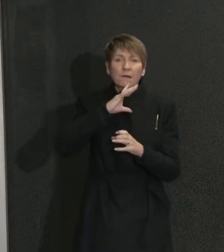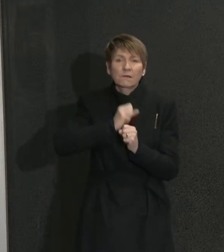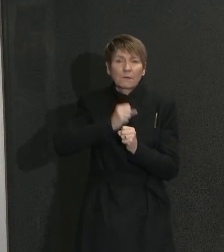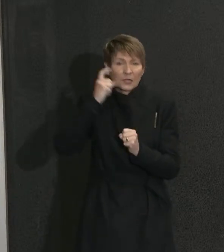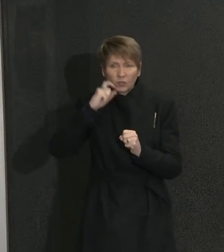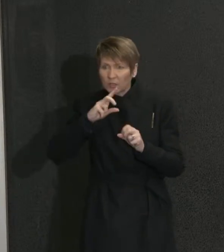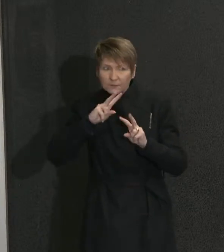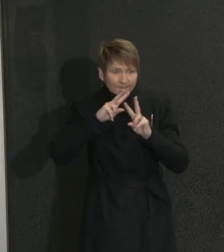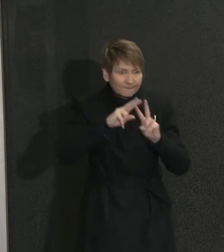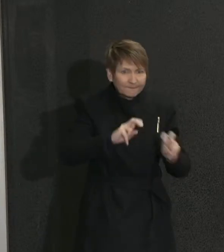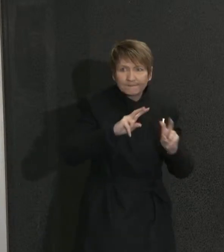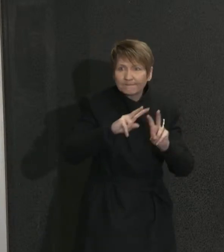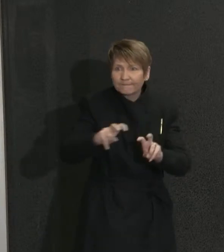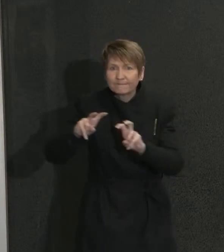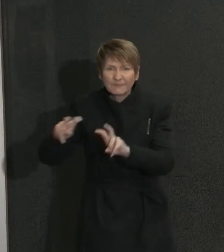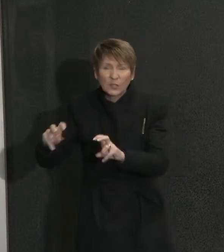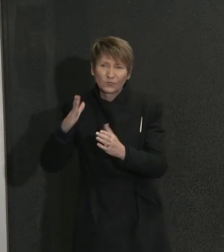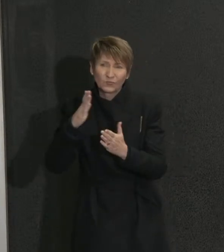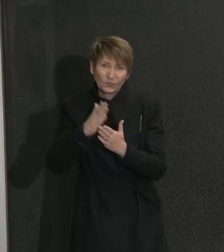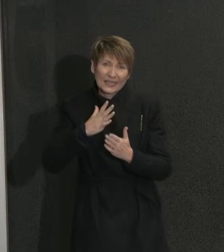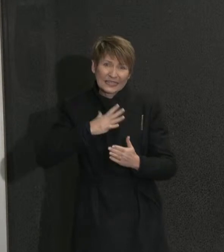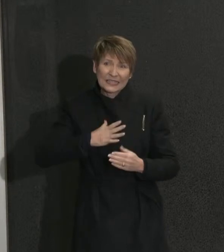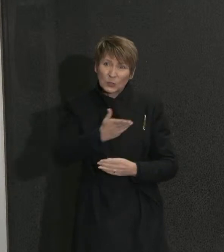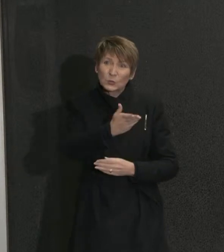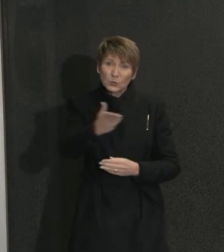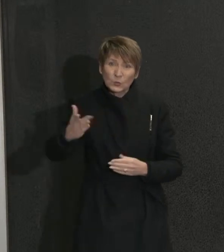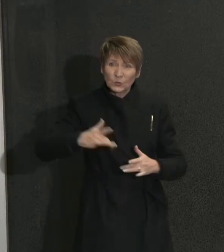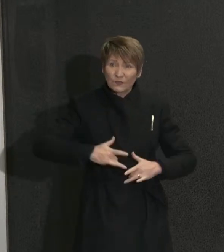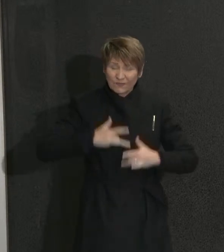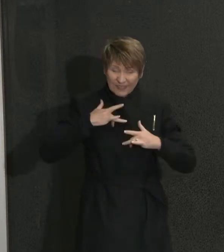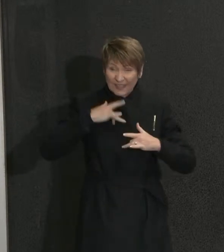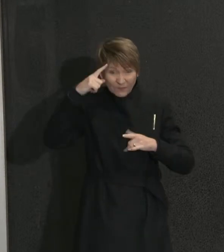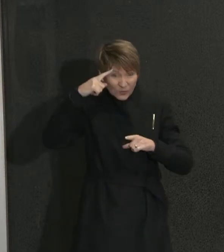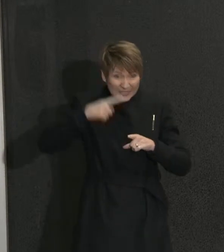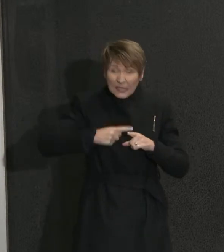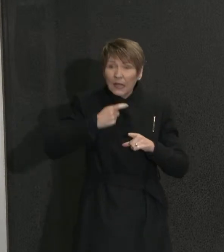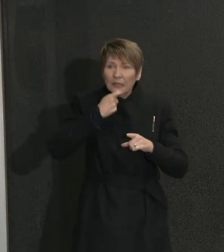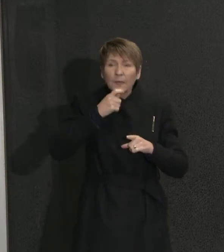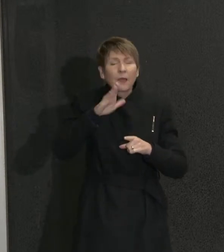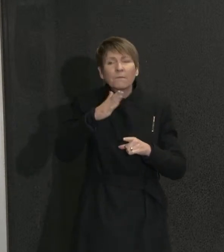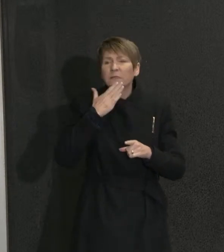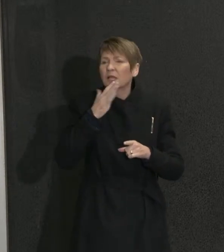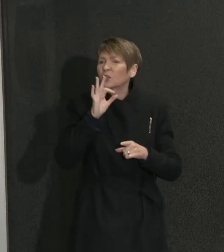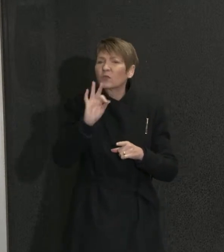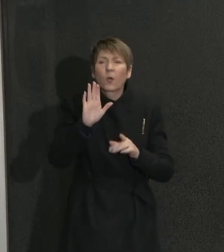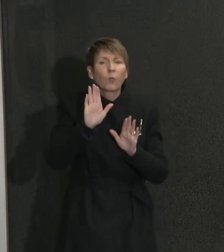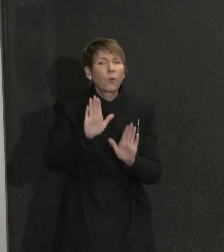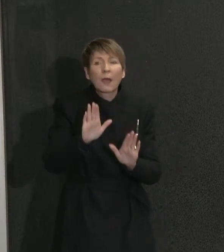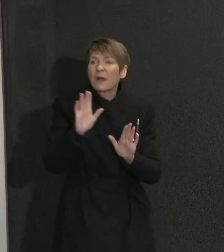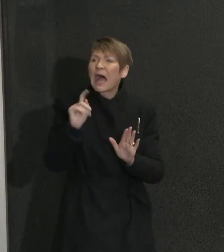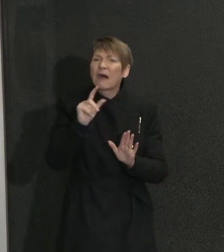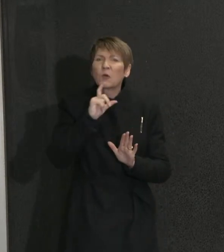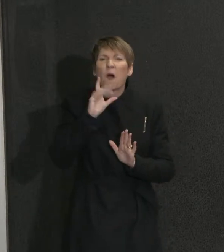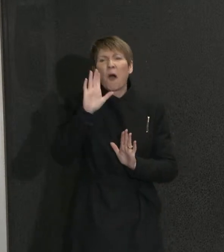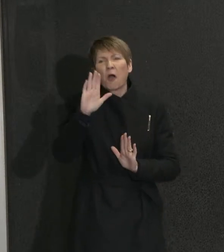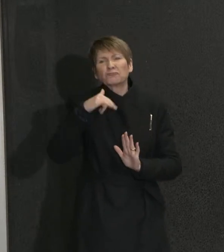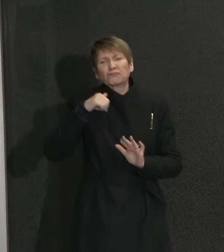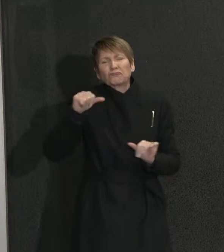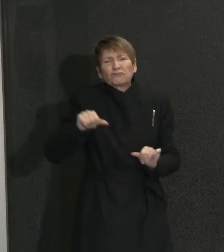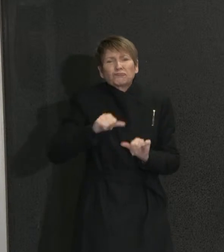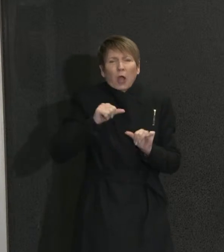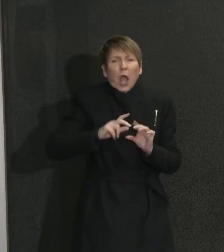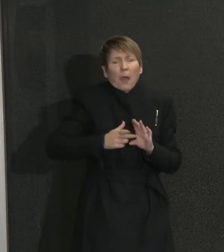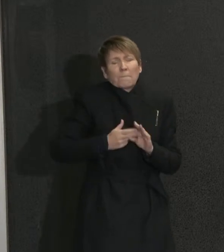people coming forward and getting tested and doing so really fast, not waiting even an afternoon. You've got to go and get tested today if you've got